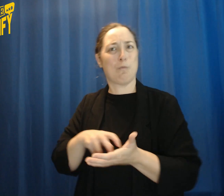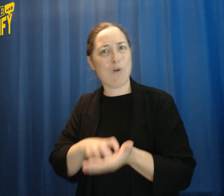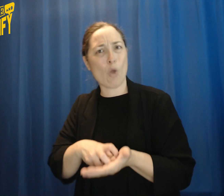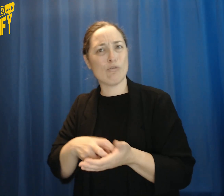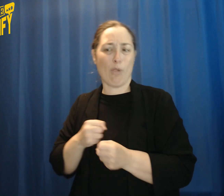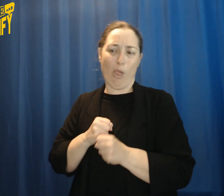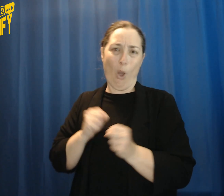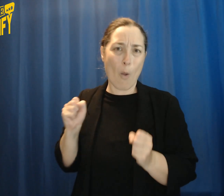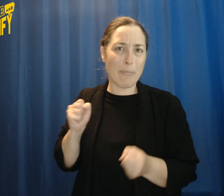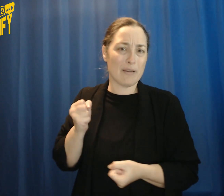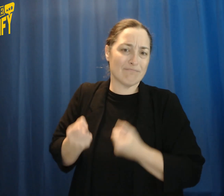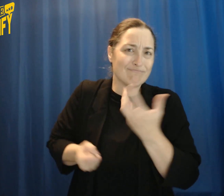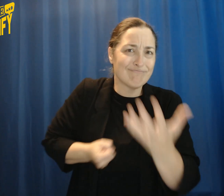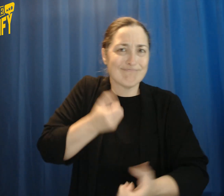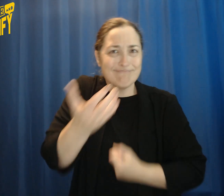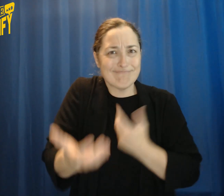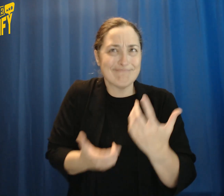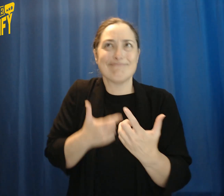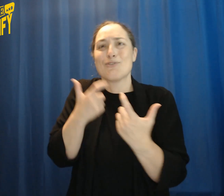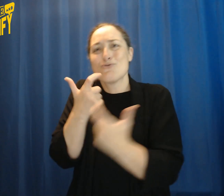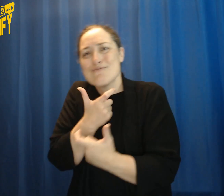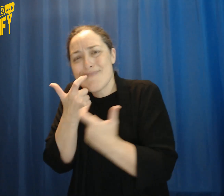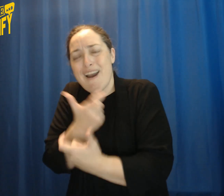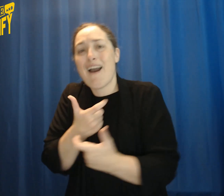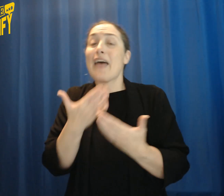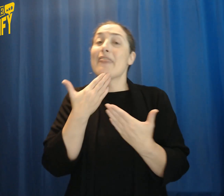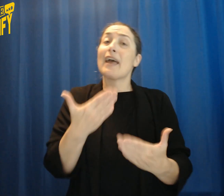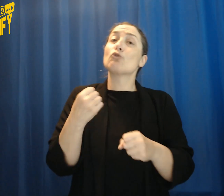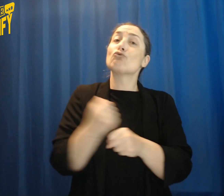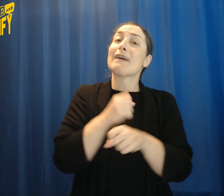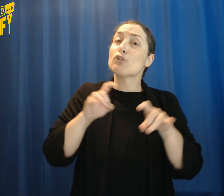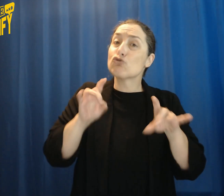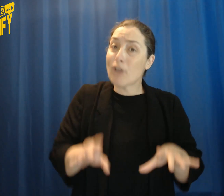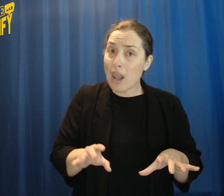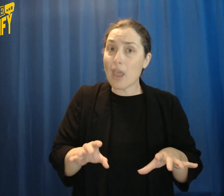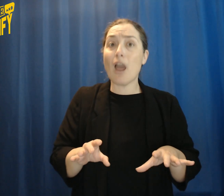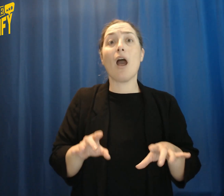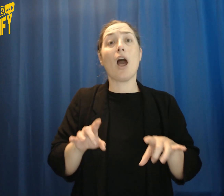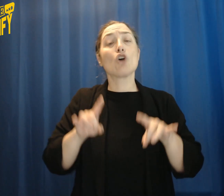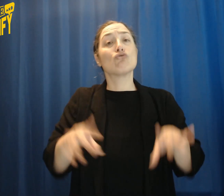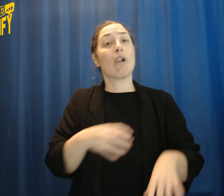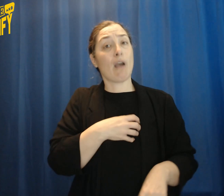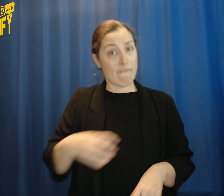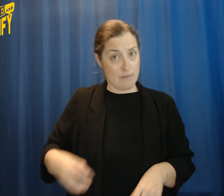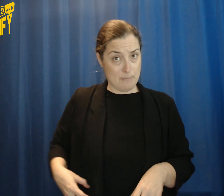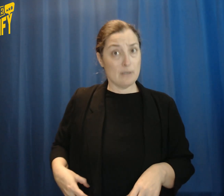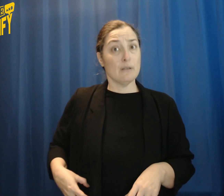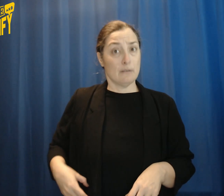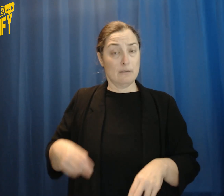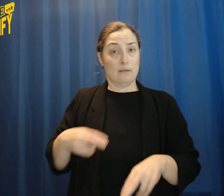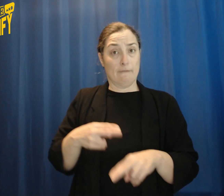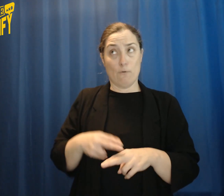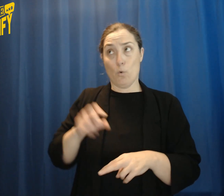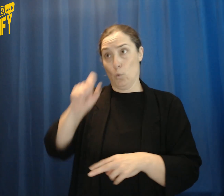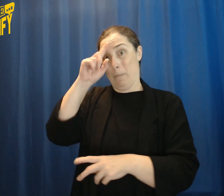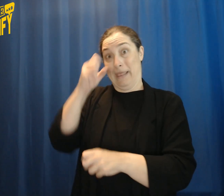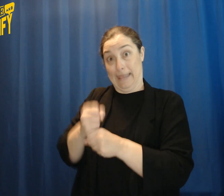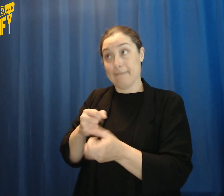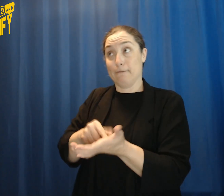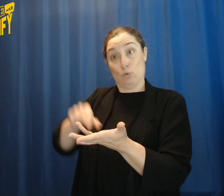humour. Thank you to Creative Australia and the Australian government for your belief in this project. Thank